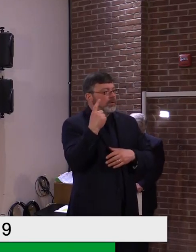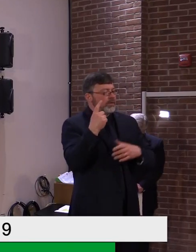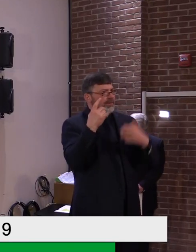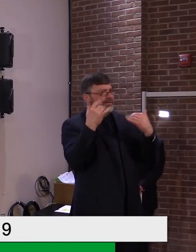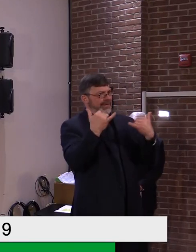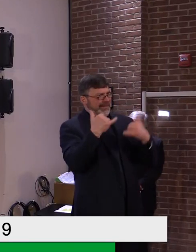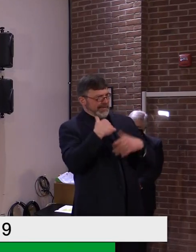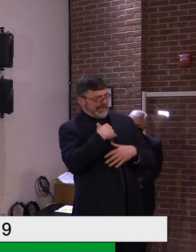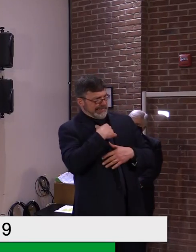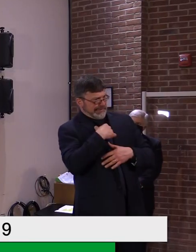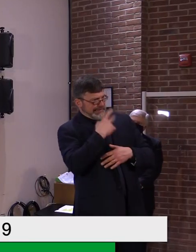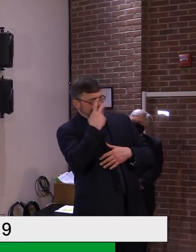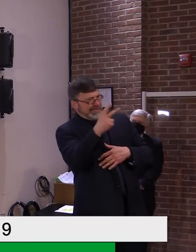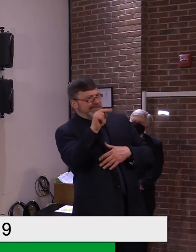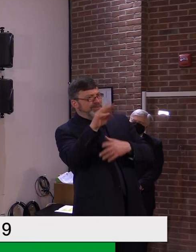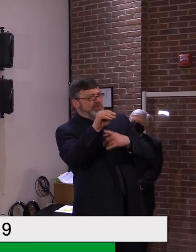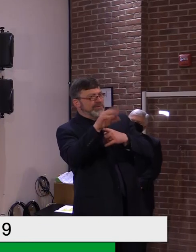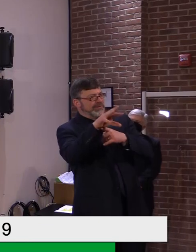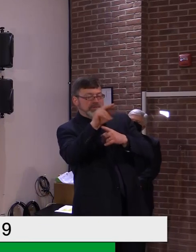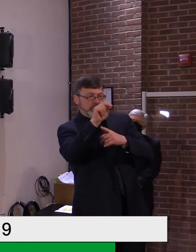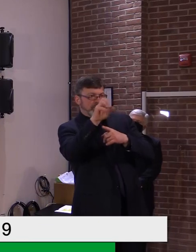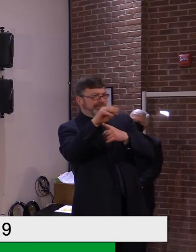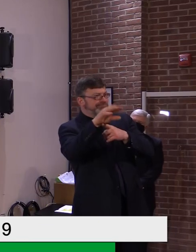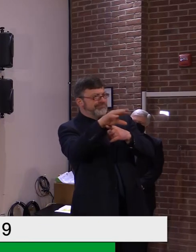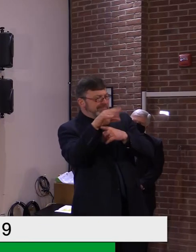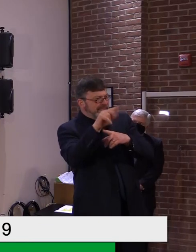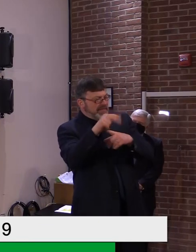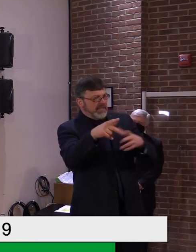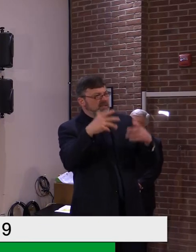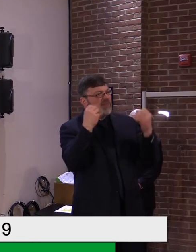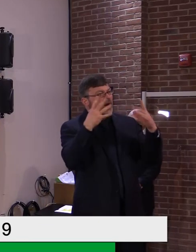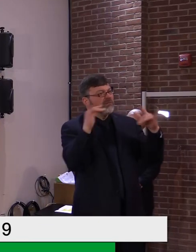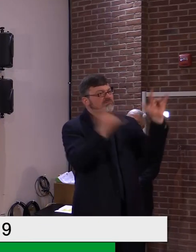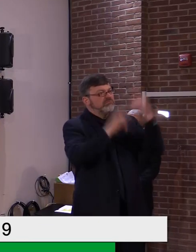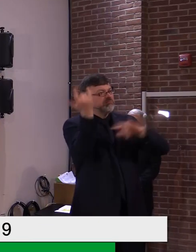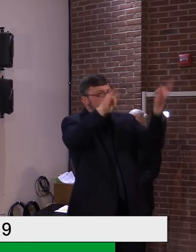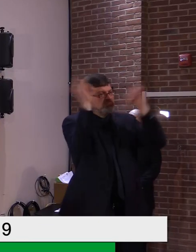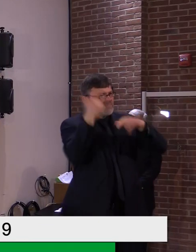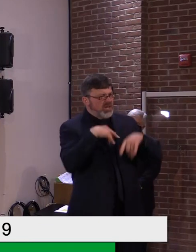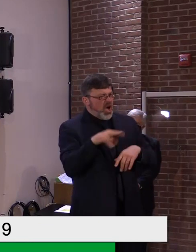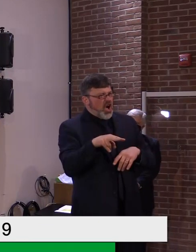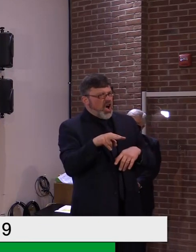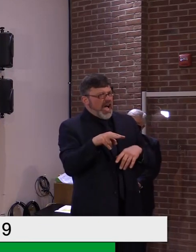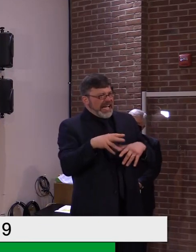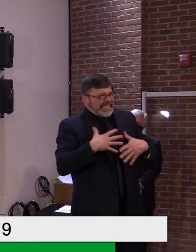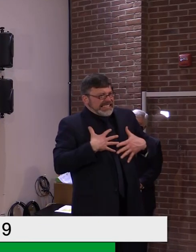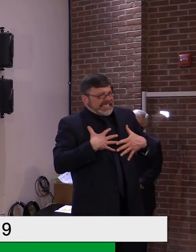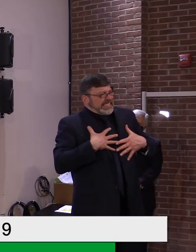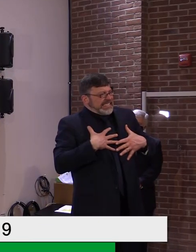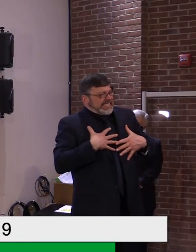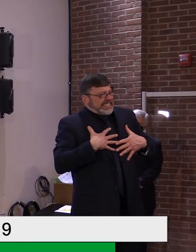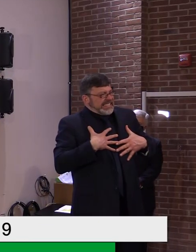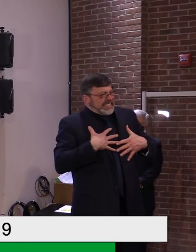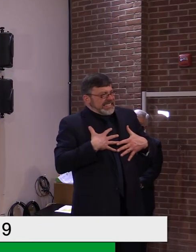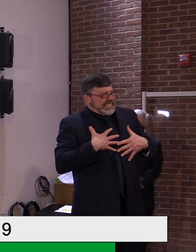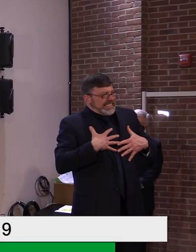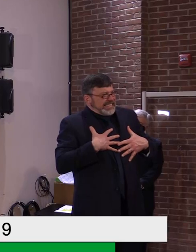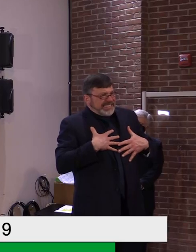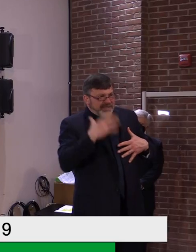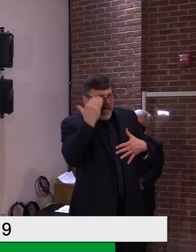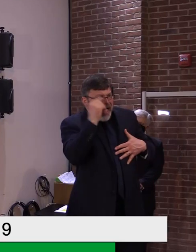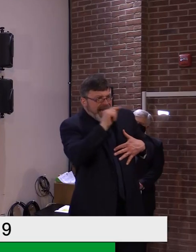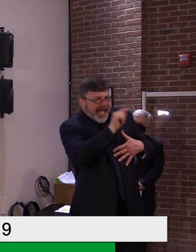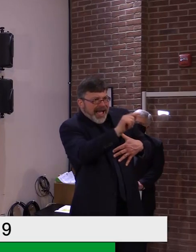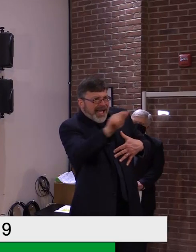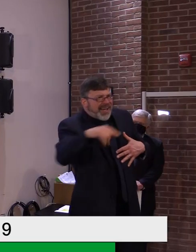and vaccination hasn't fully set in, they're not counseling for travel. But I think